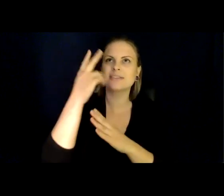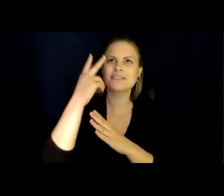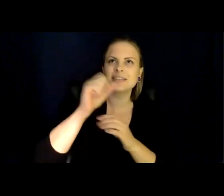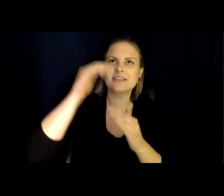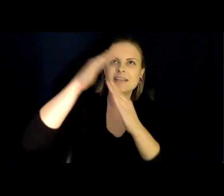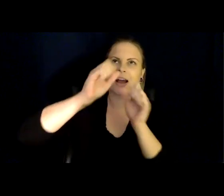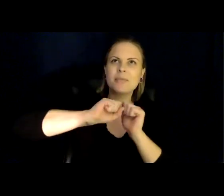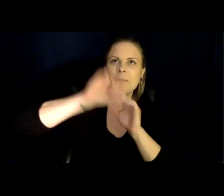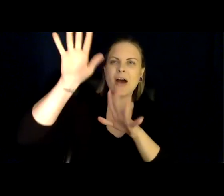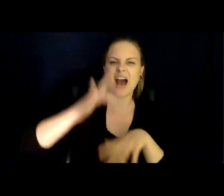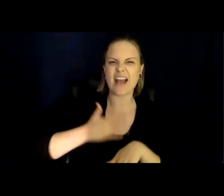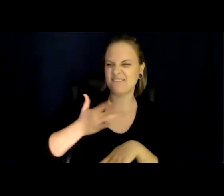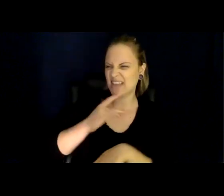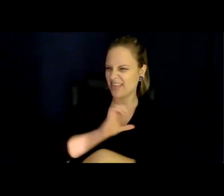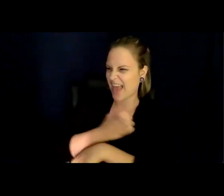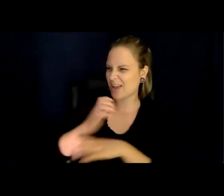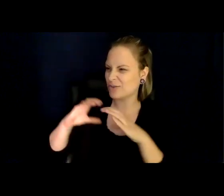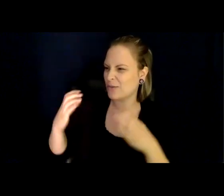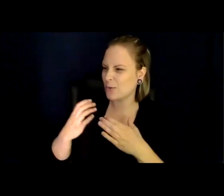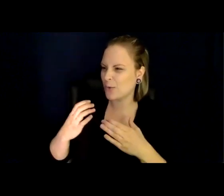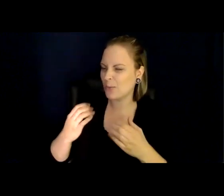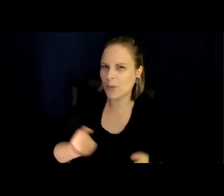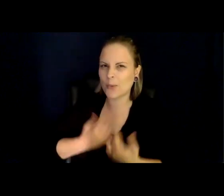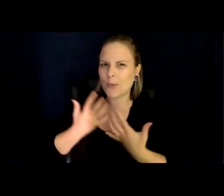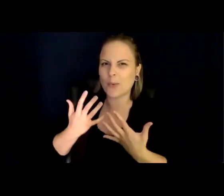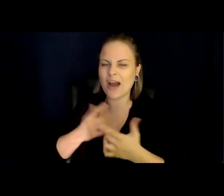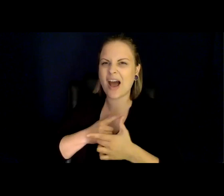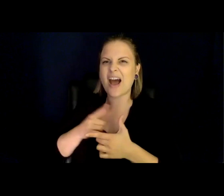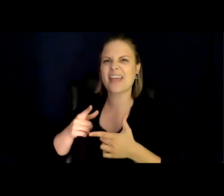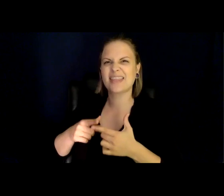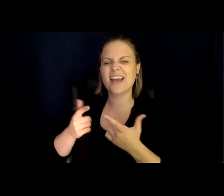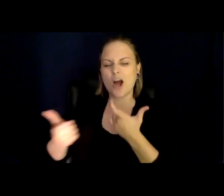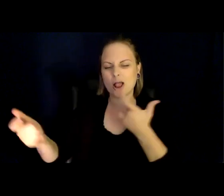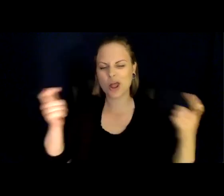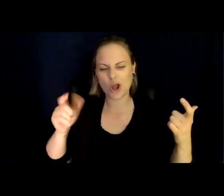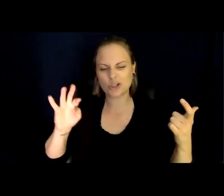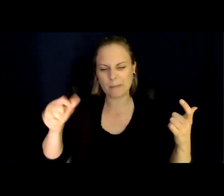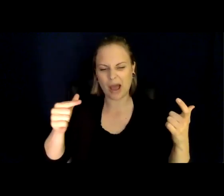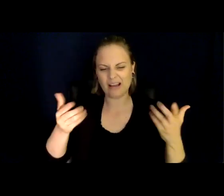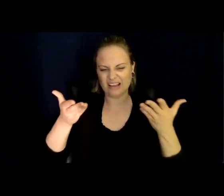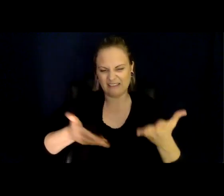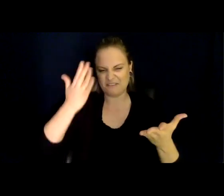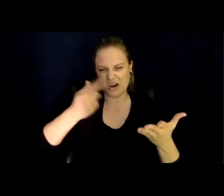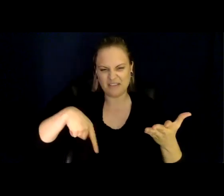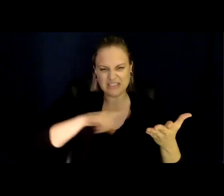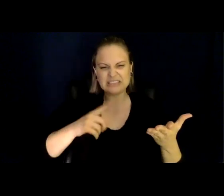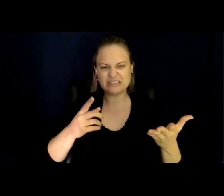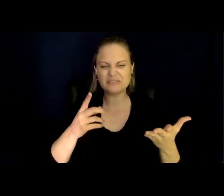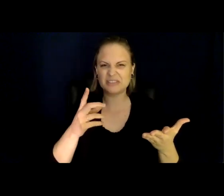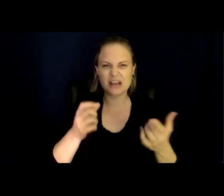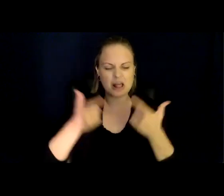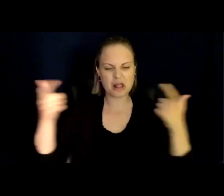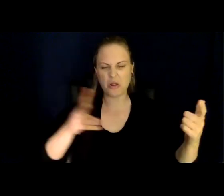only to be tempered by a very large bog, followed by an ascending order of ridges about 70 feet each before our